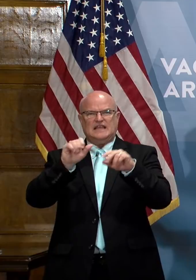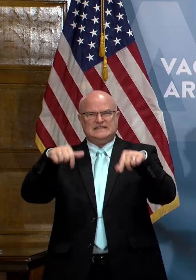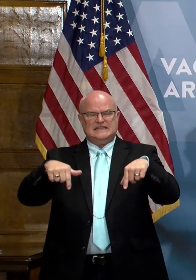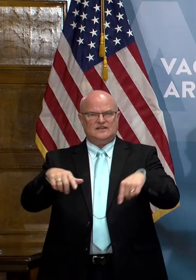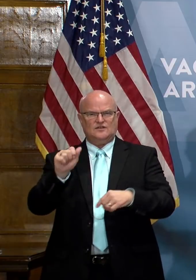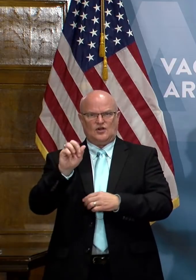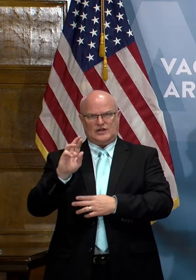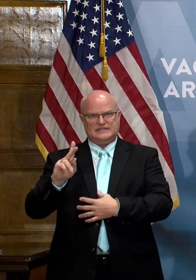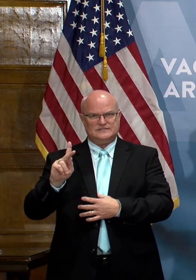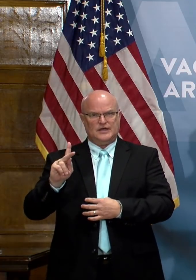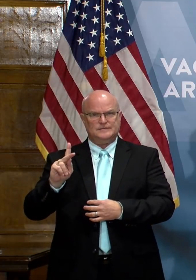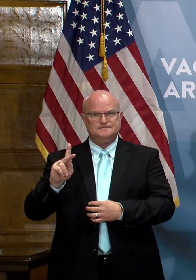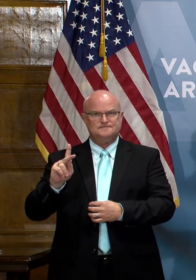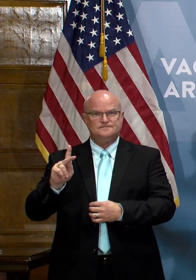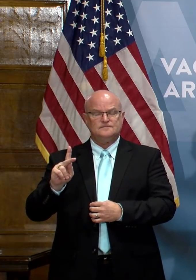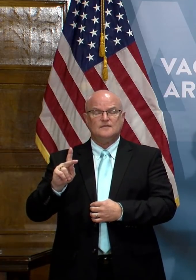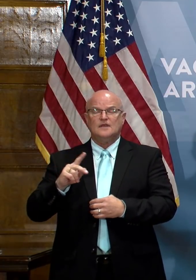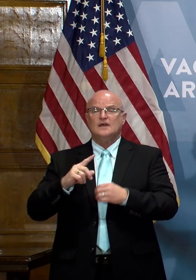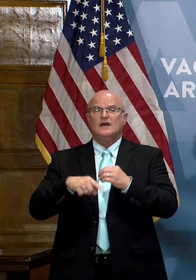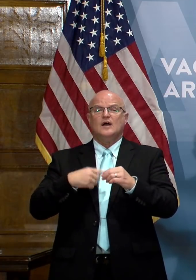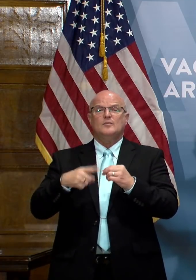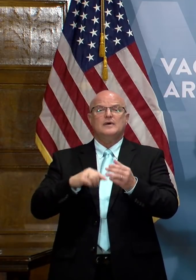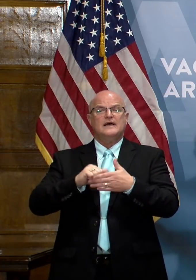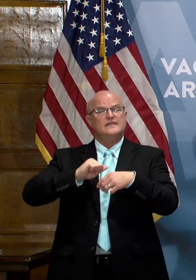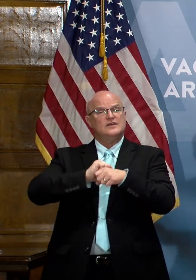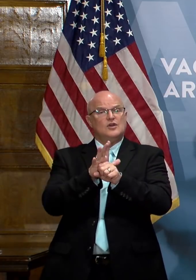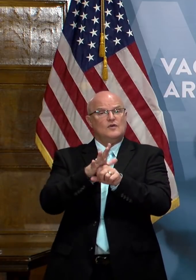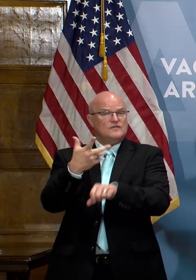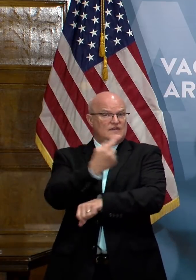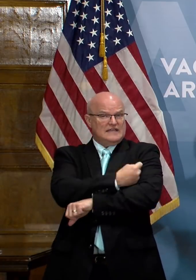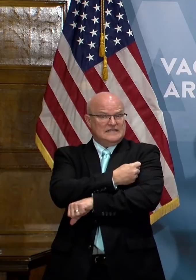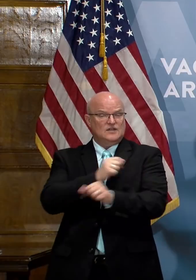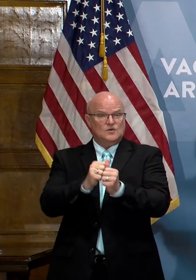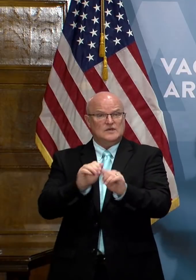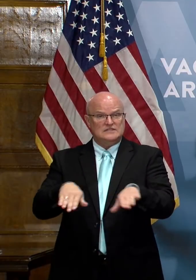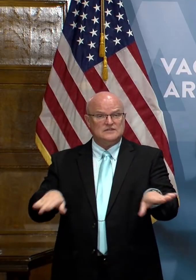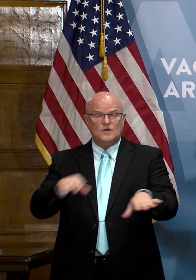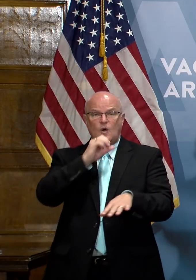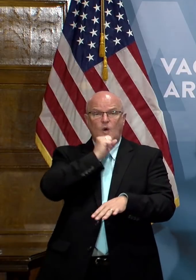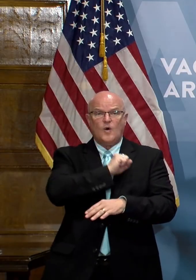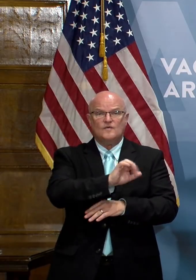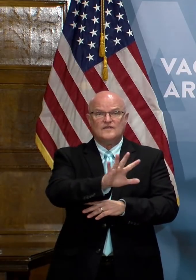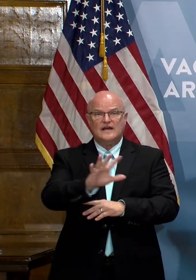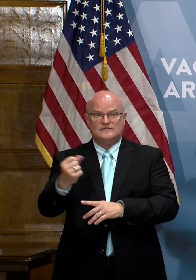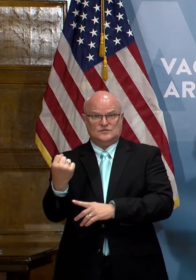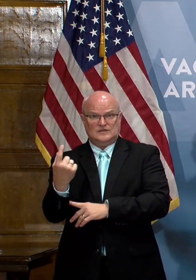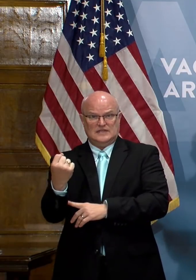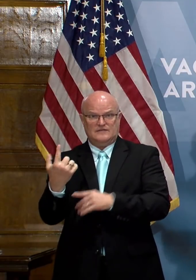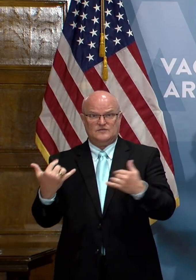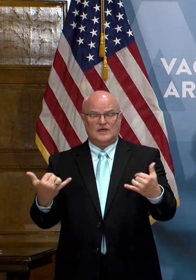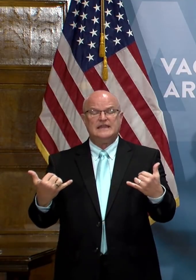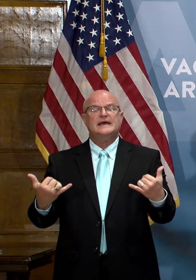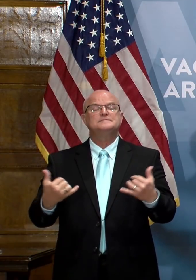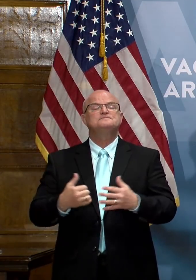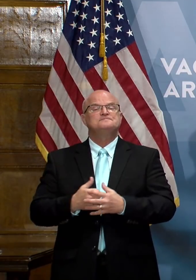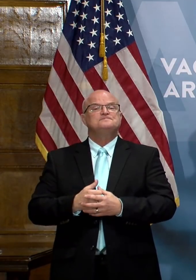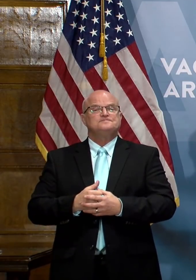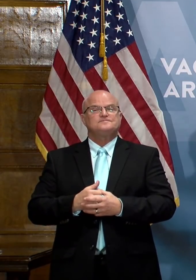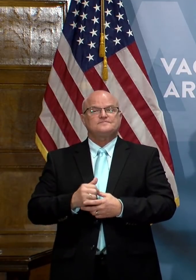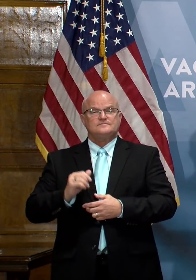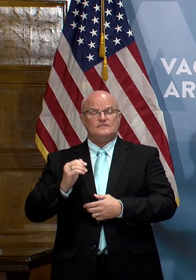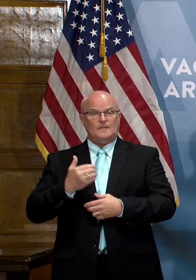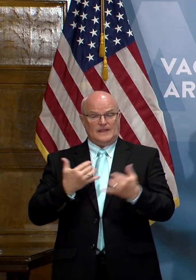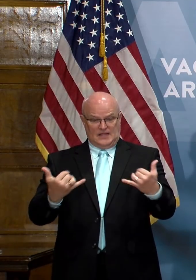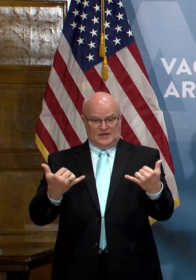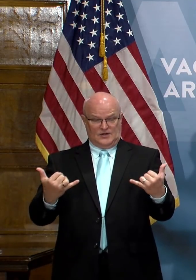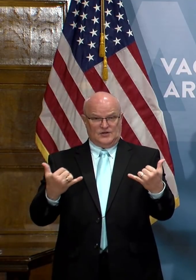in the state. With regard to COVID vaccination in children 5 to 11 years of age right now. So our